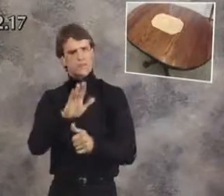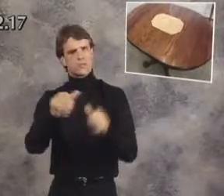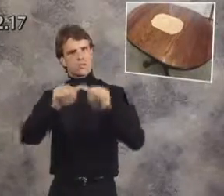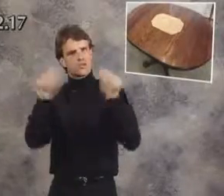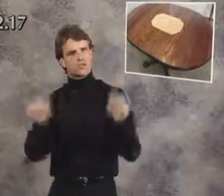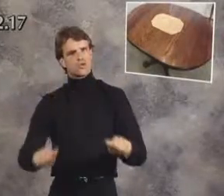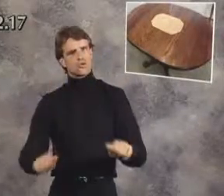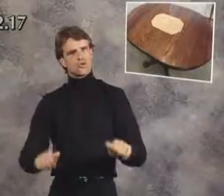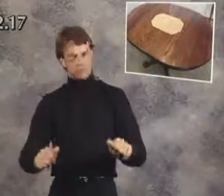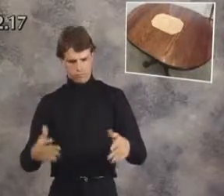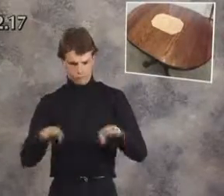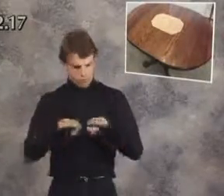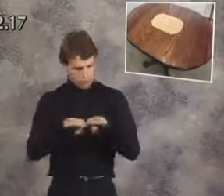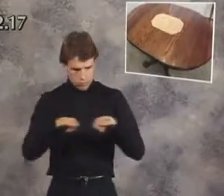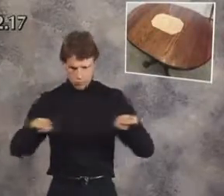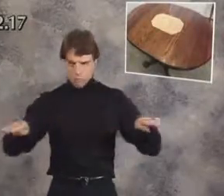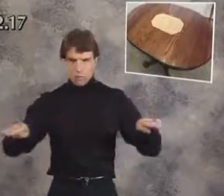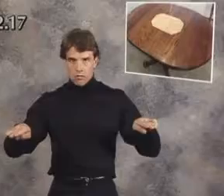This sign follows the shape of the table.